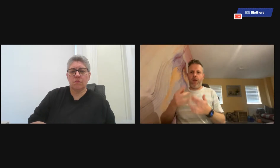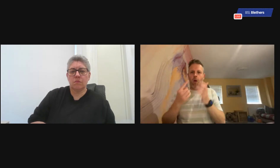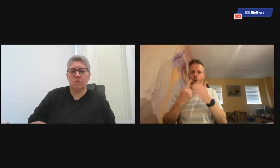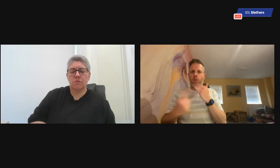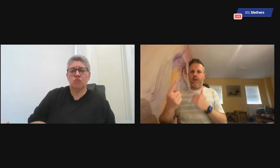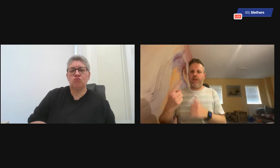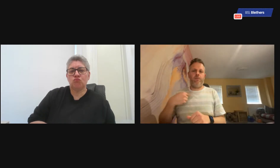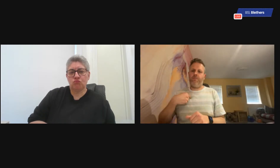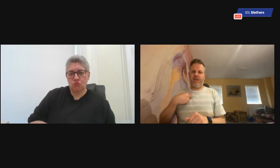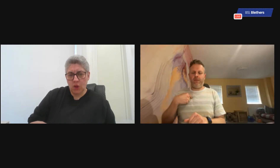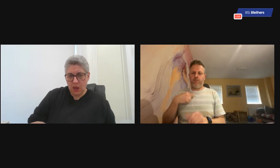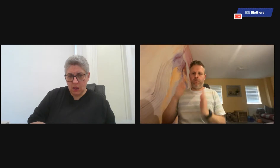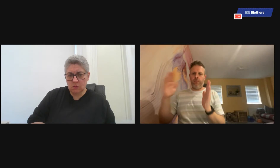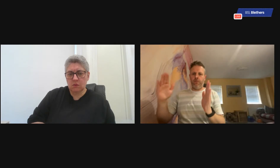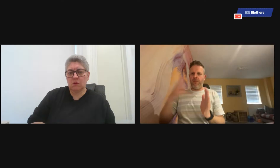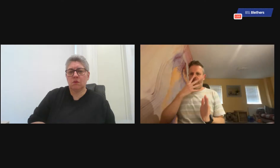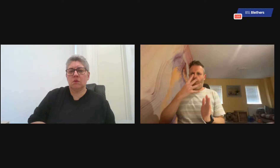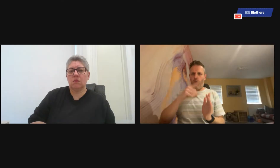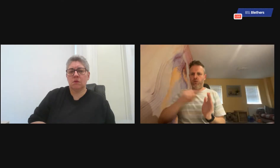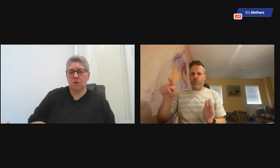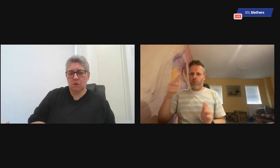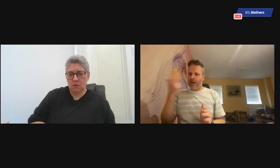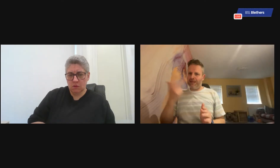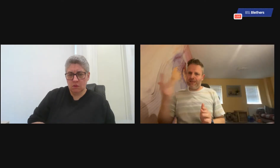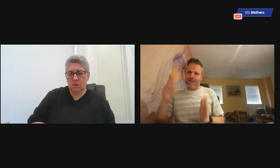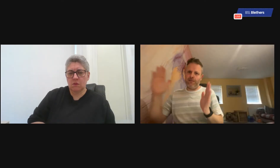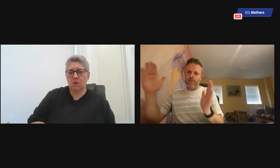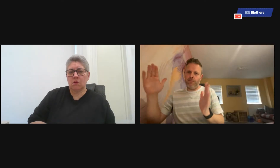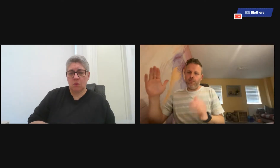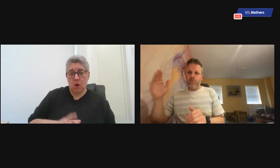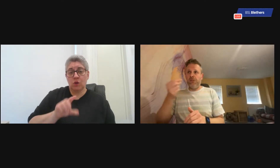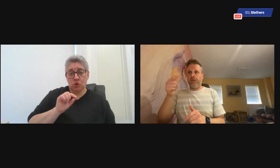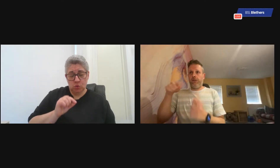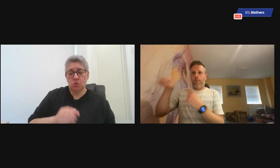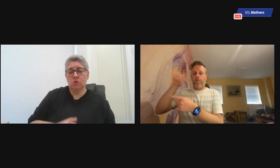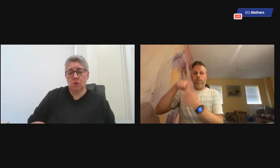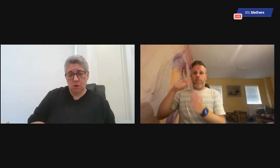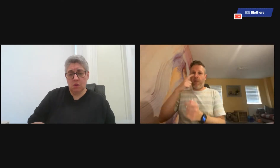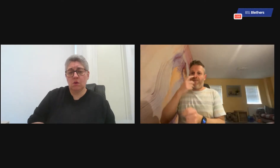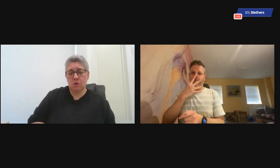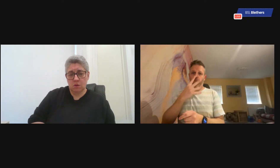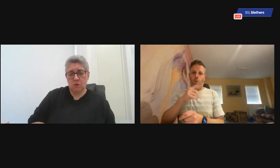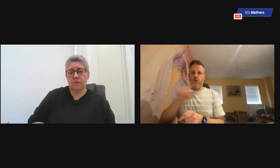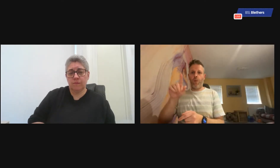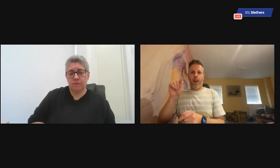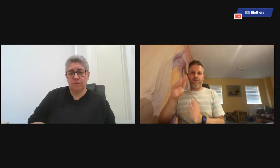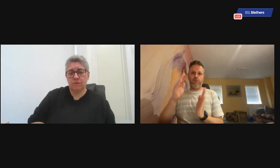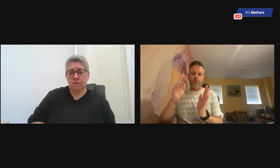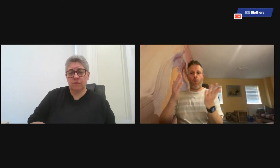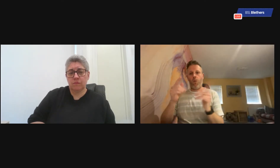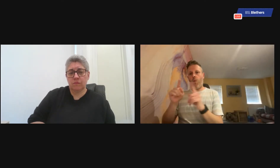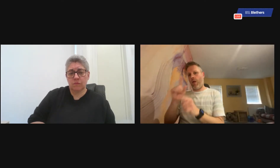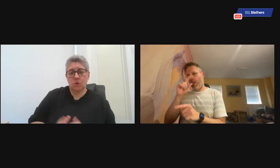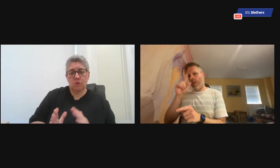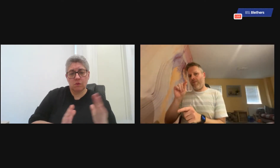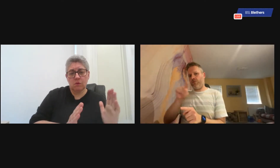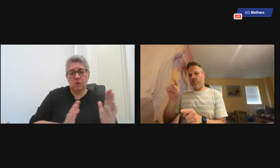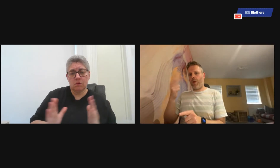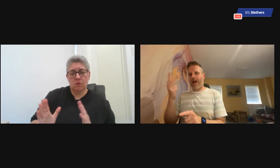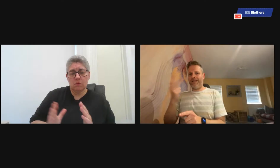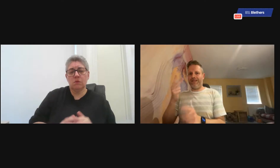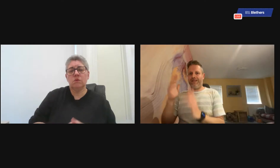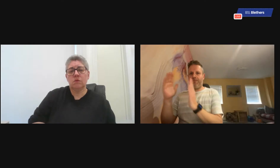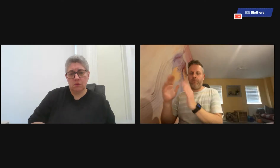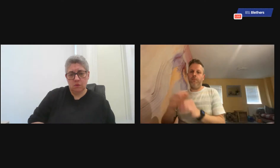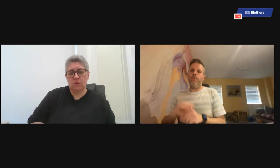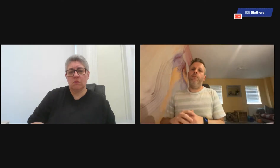can also choose an age. I wanted from age 4 up to, say, 18, or